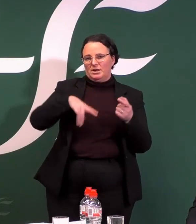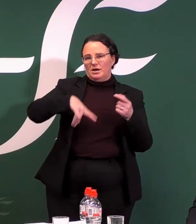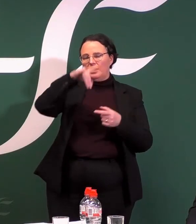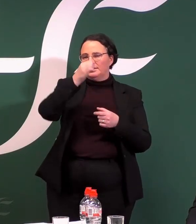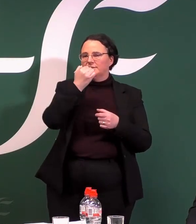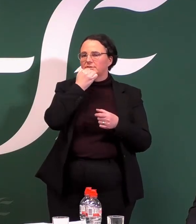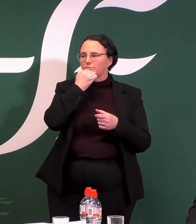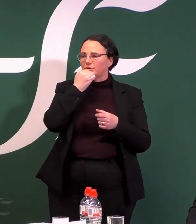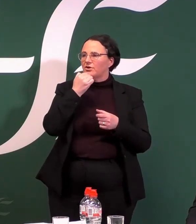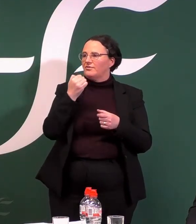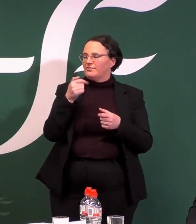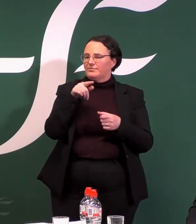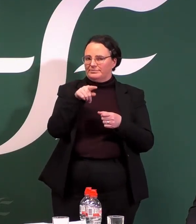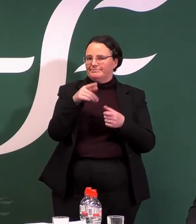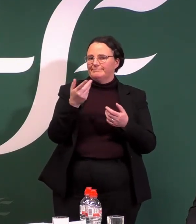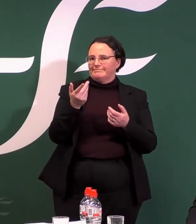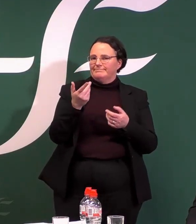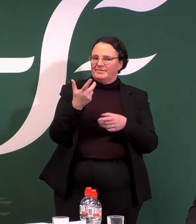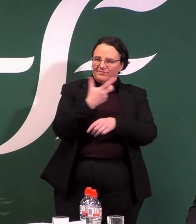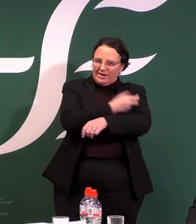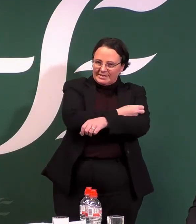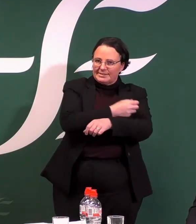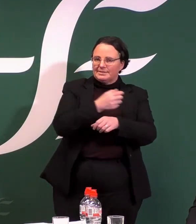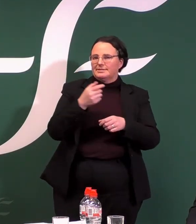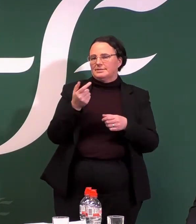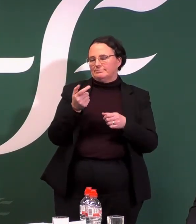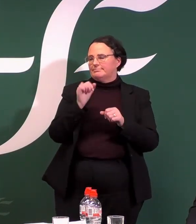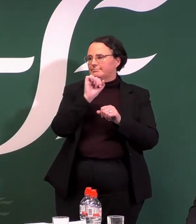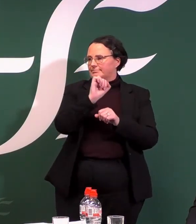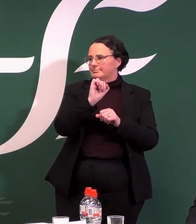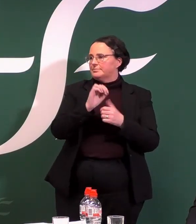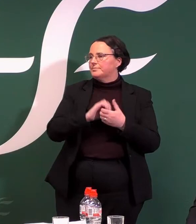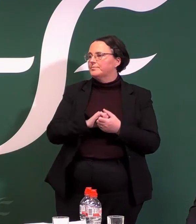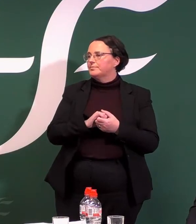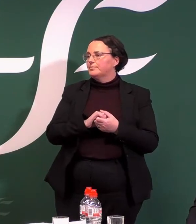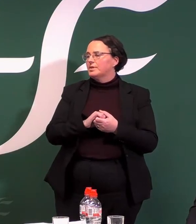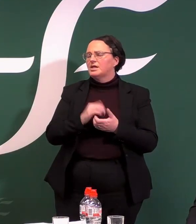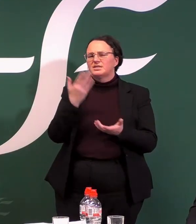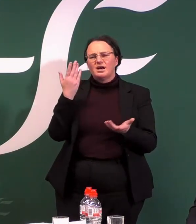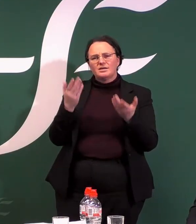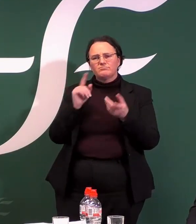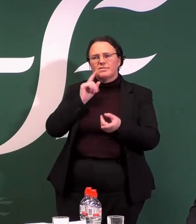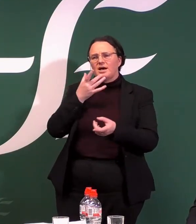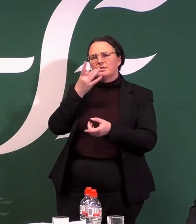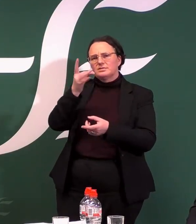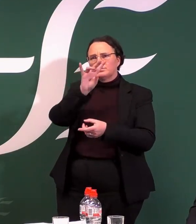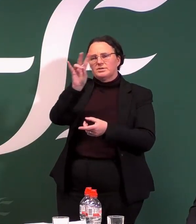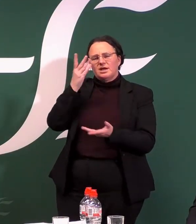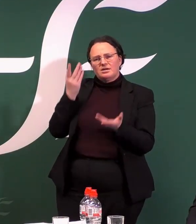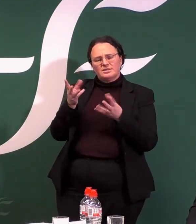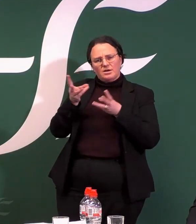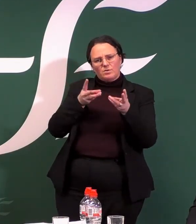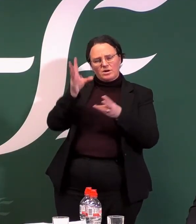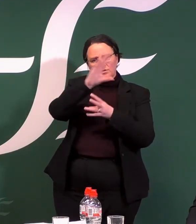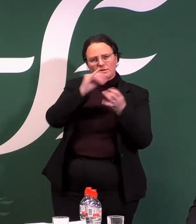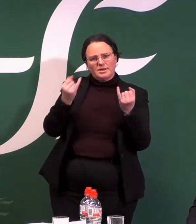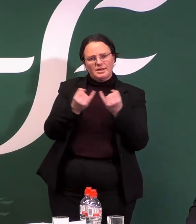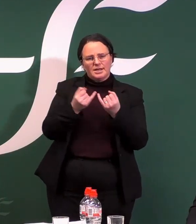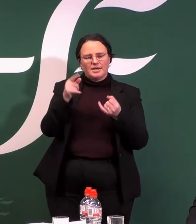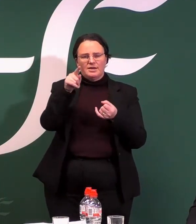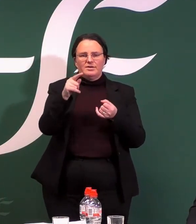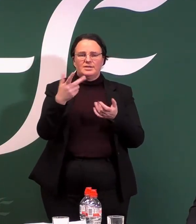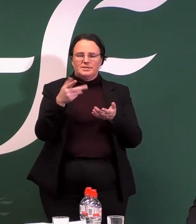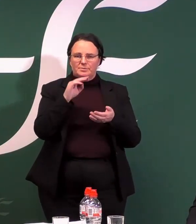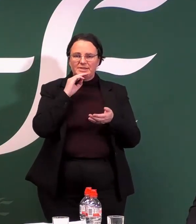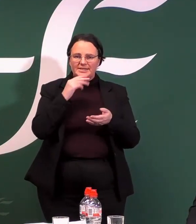Europe. So, I suppose just in terms of how that works, does that just look at vaccine uptake versus